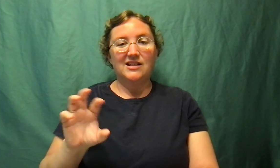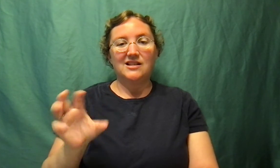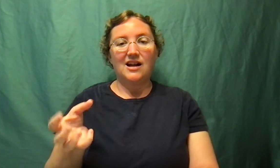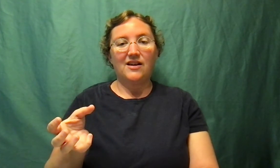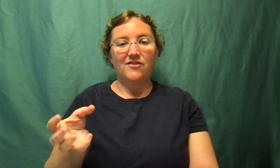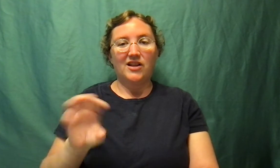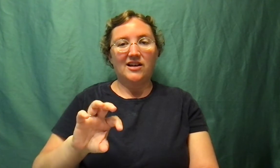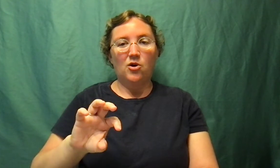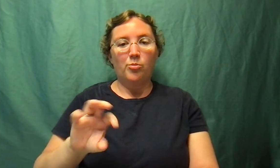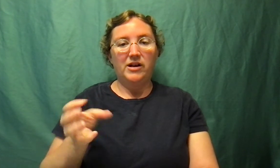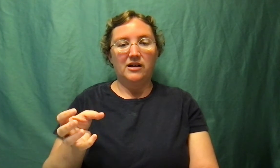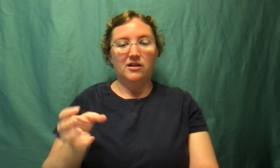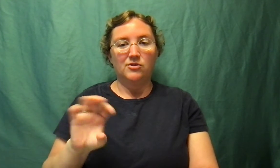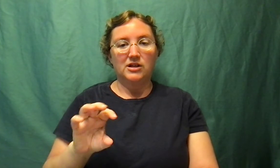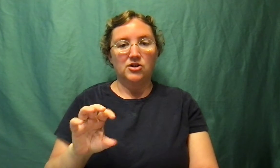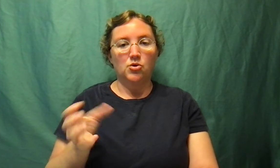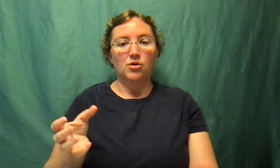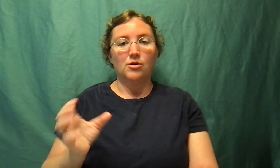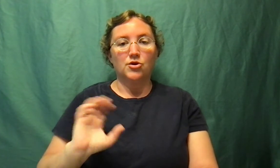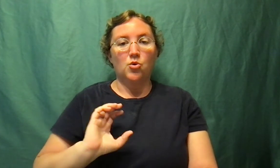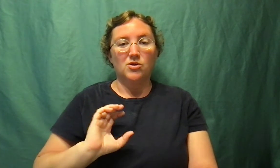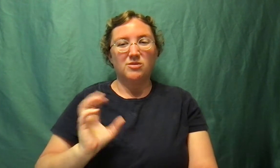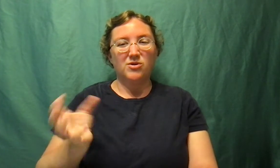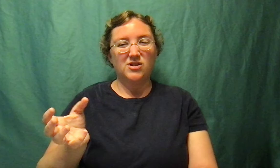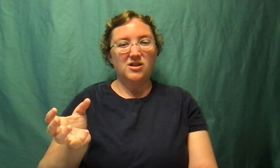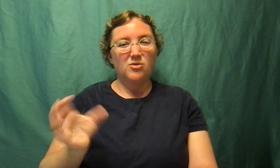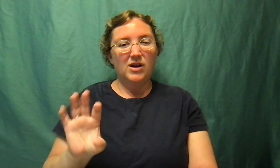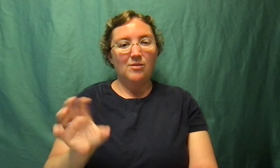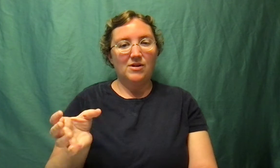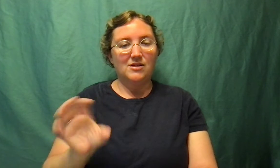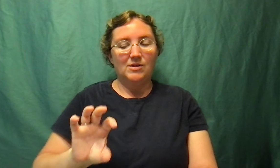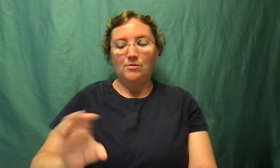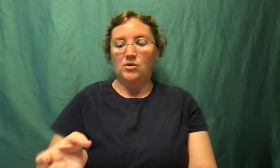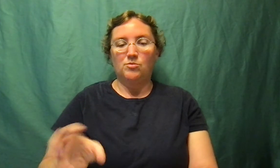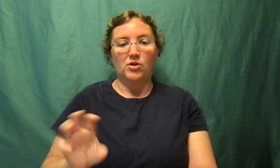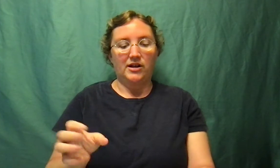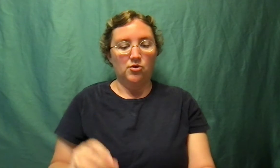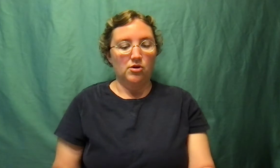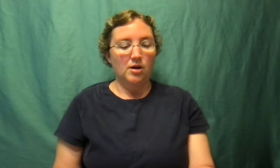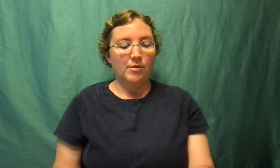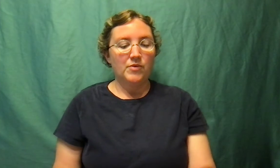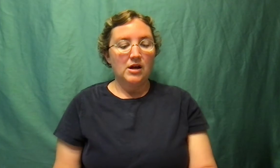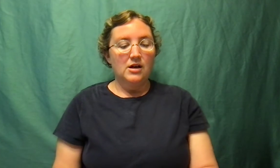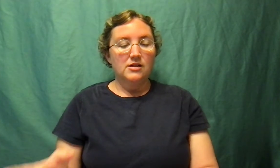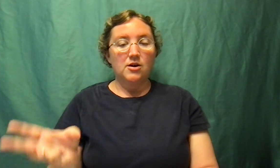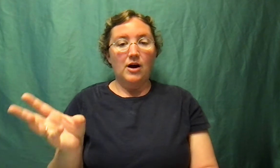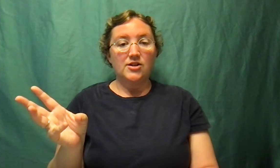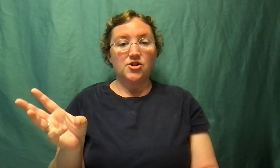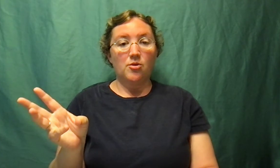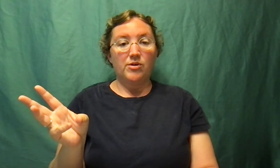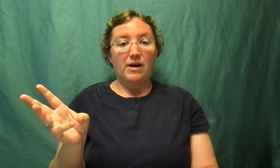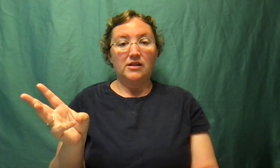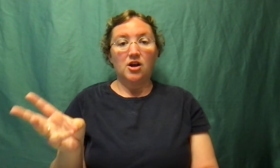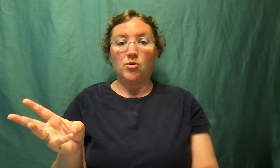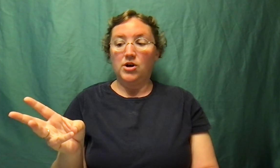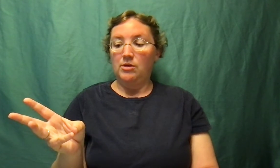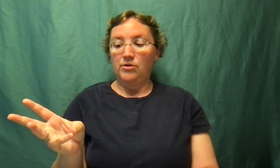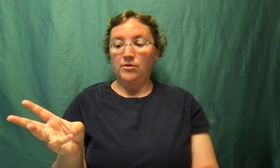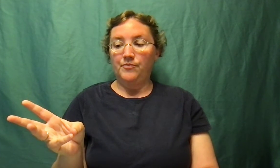inside. I think of it like opening and closing a door, or towards the person in a way, but to me it's more like a doorknob. So I start with my lower number